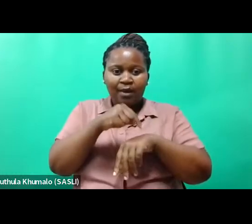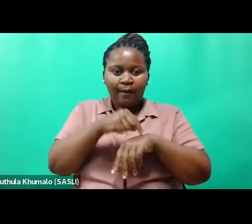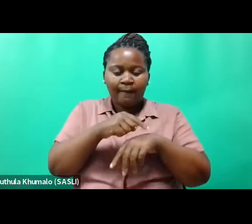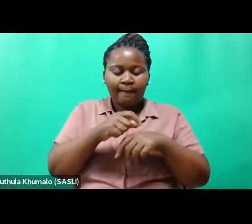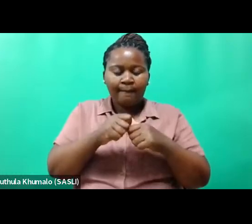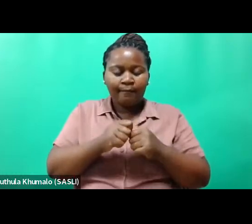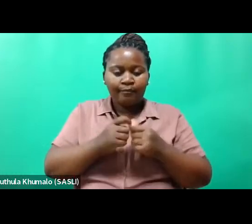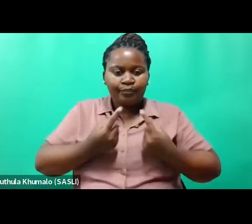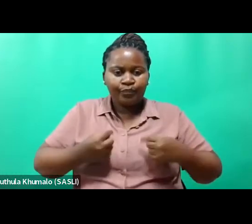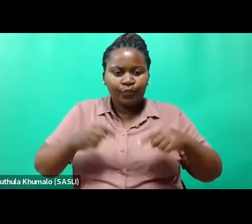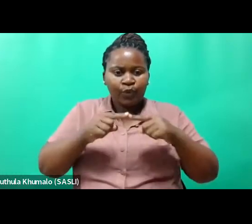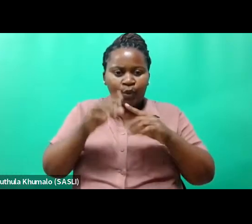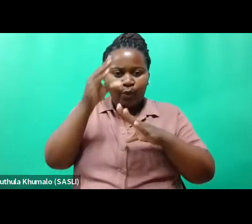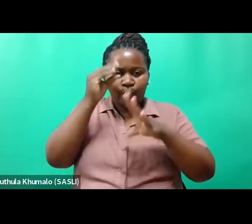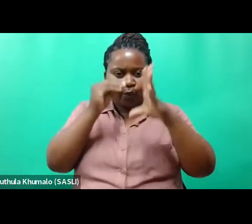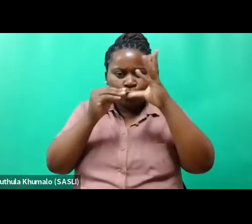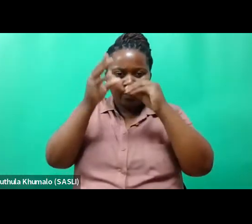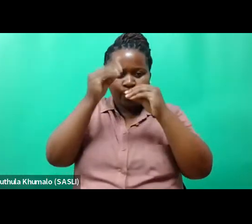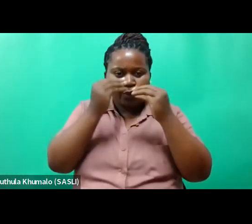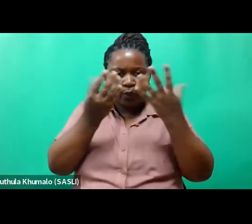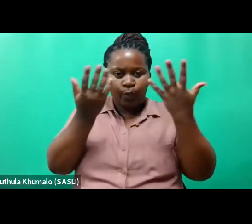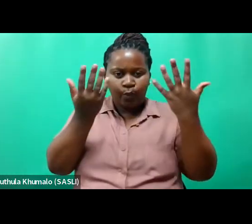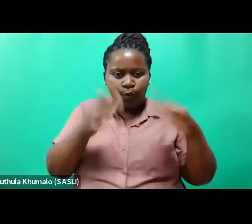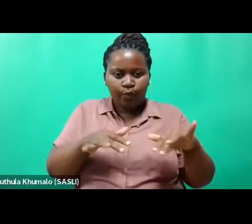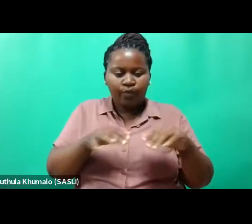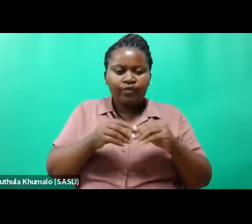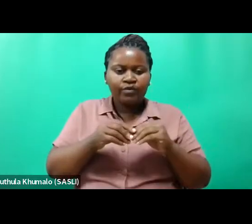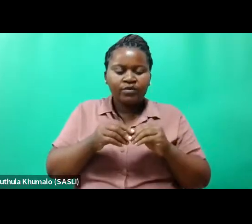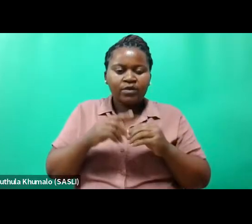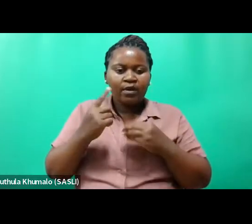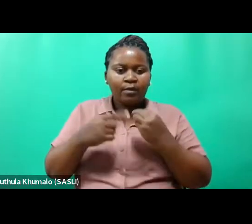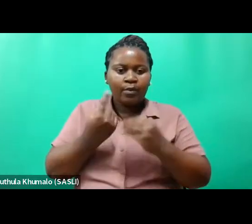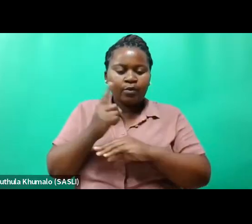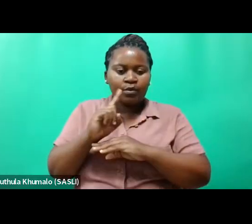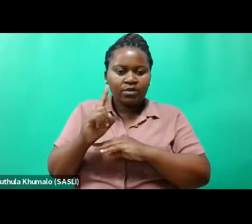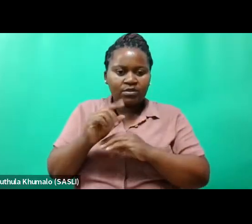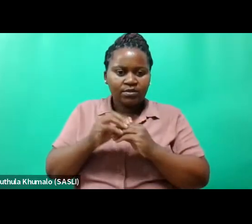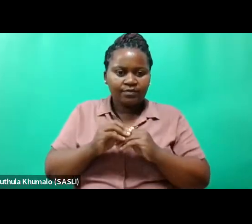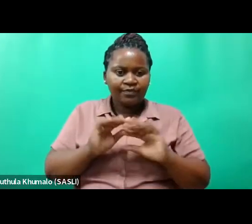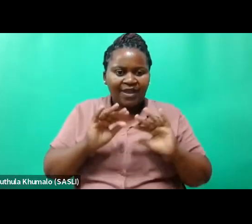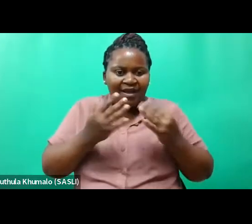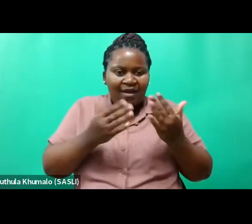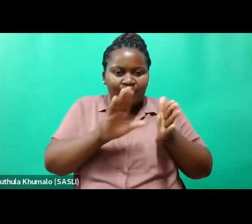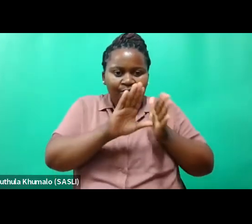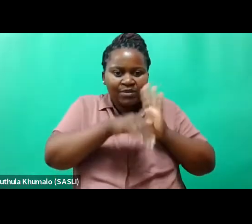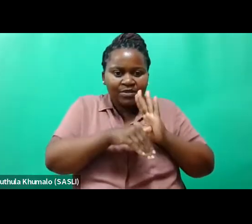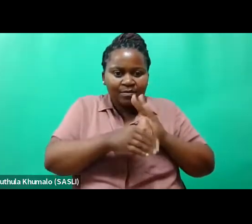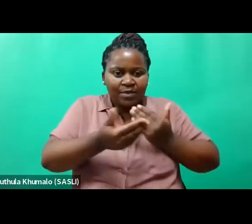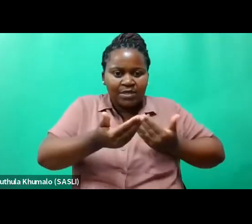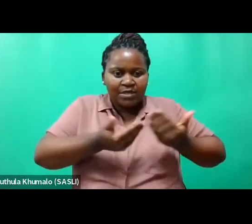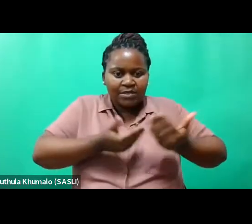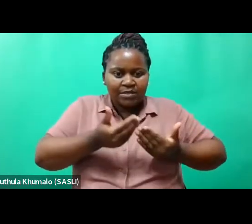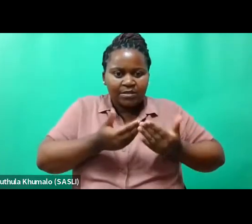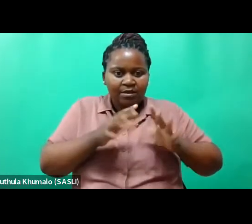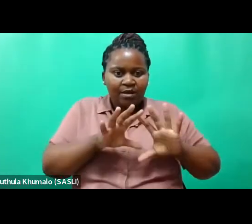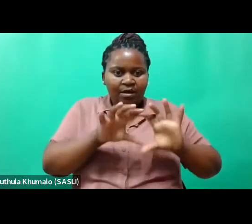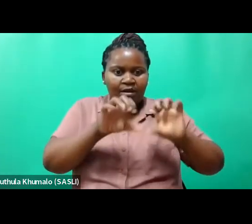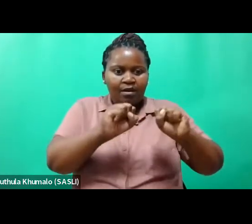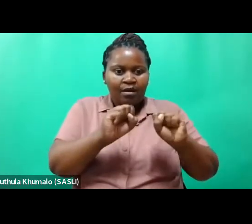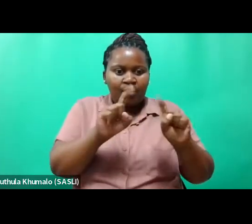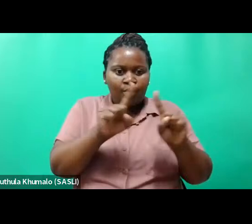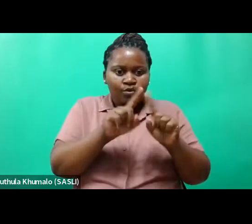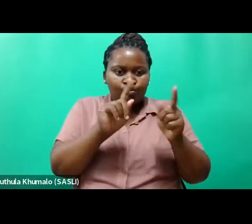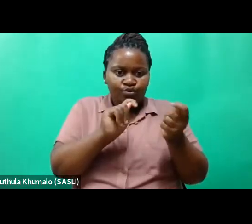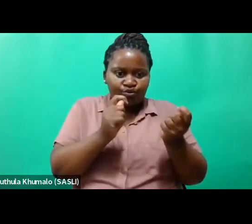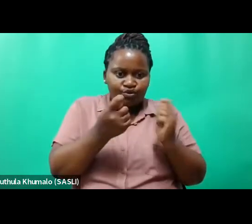learned a great deal about how disability services can be adapted and transformed